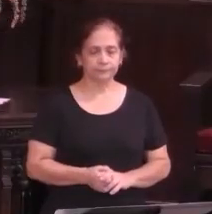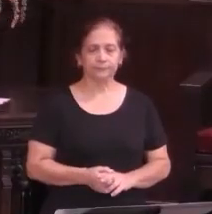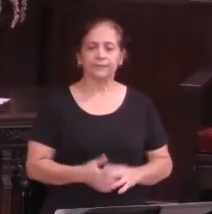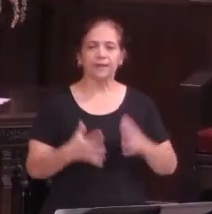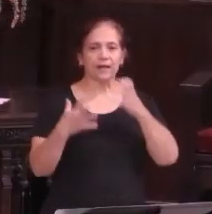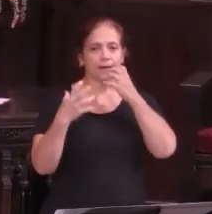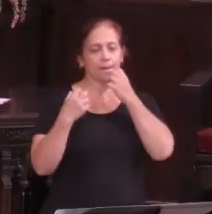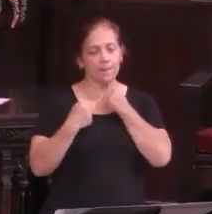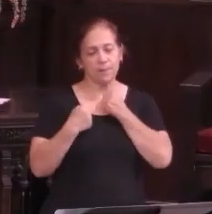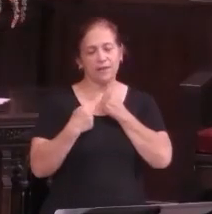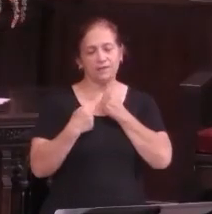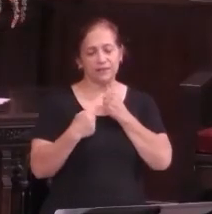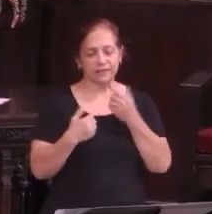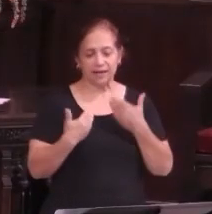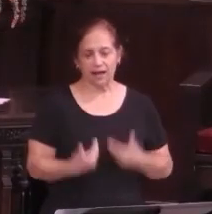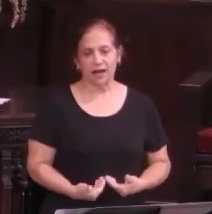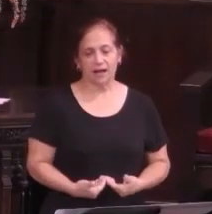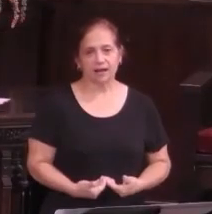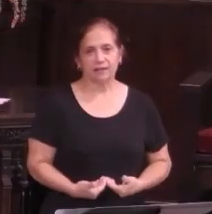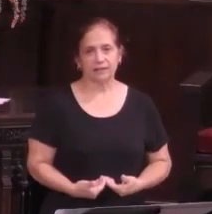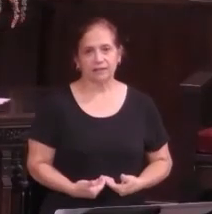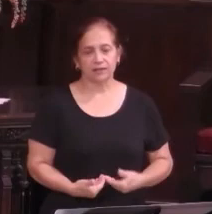here. Beloveds,